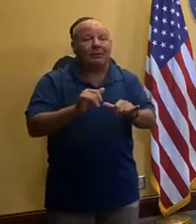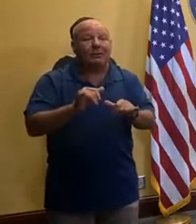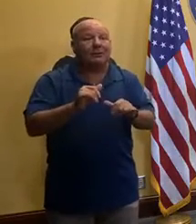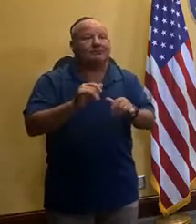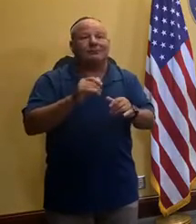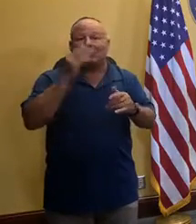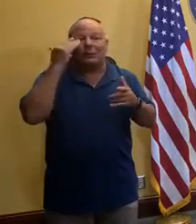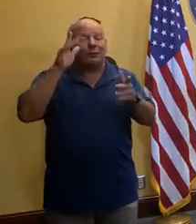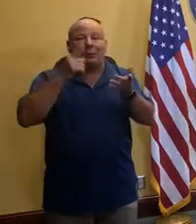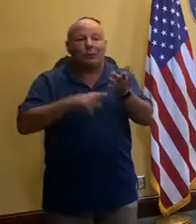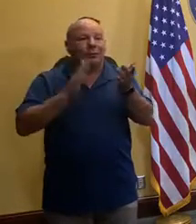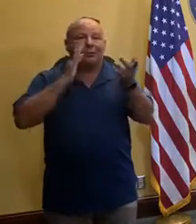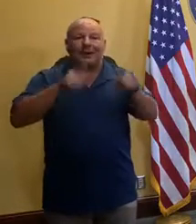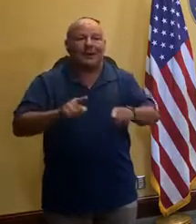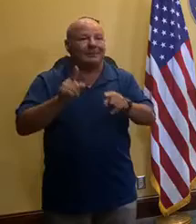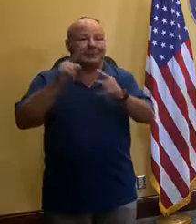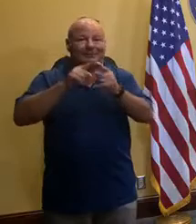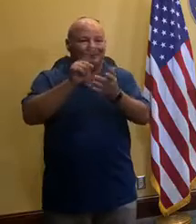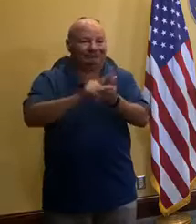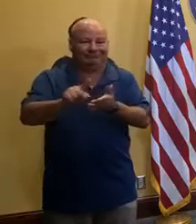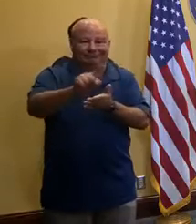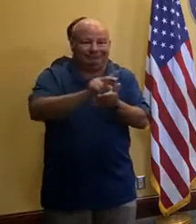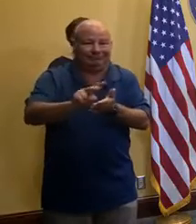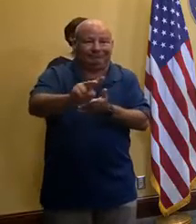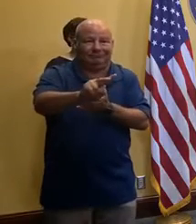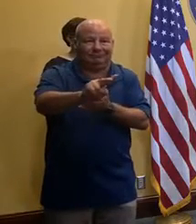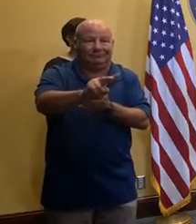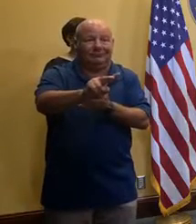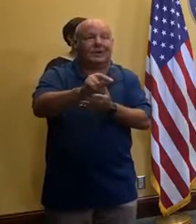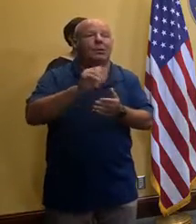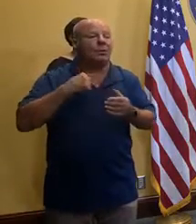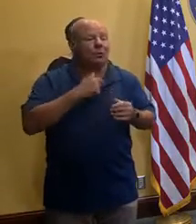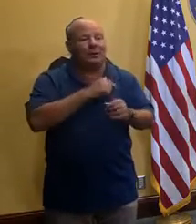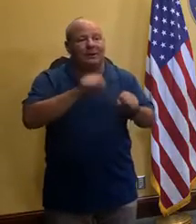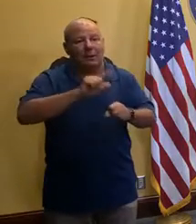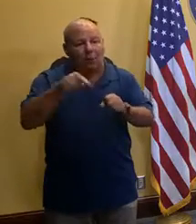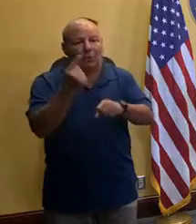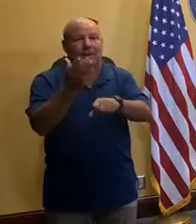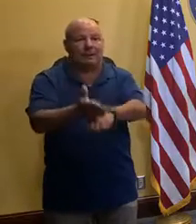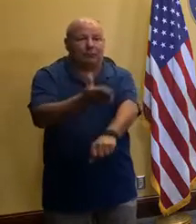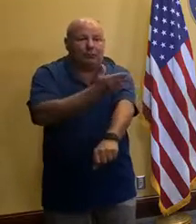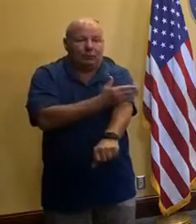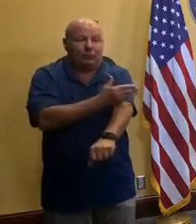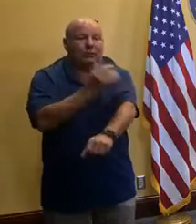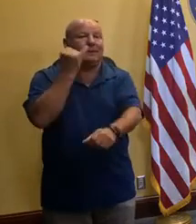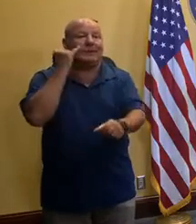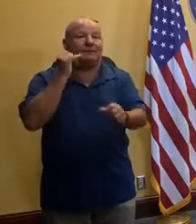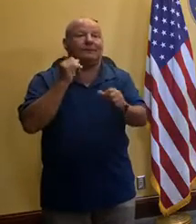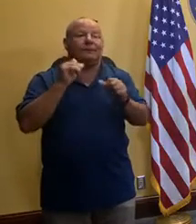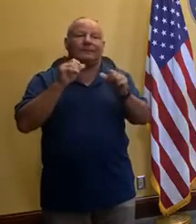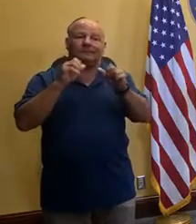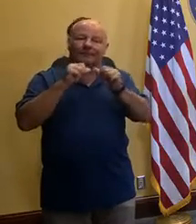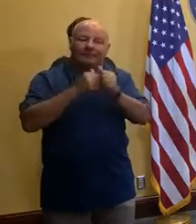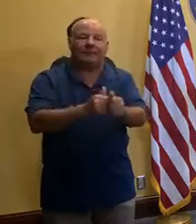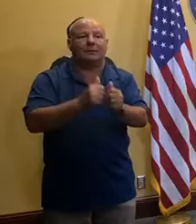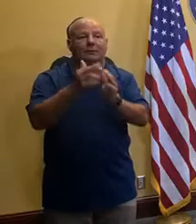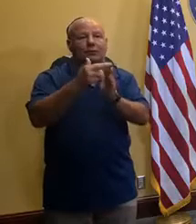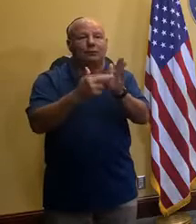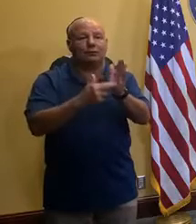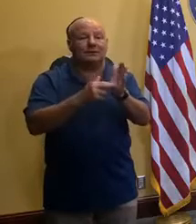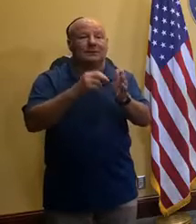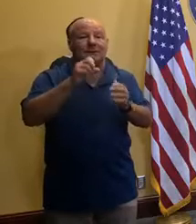health climate will only improve if we stay the course. So when the Saints play this Sunday,